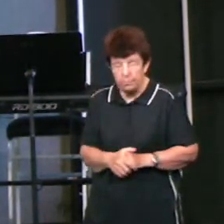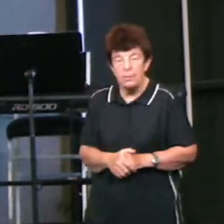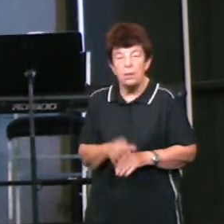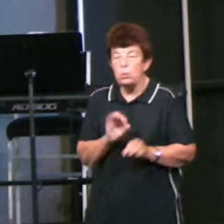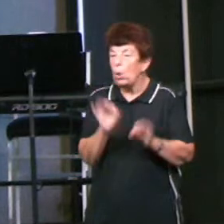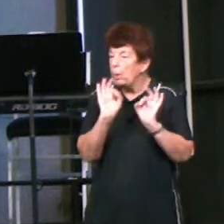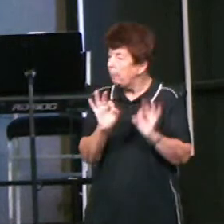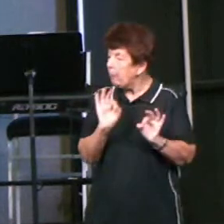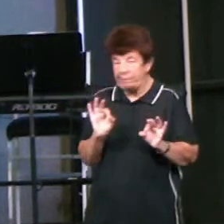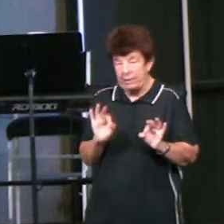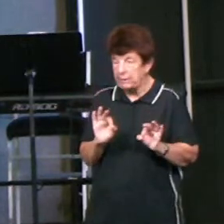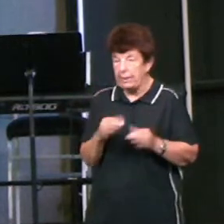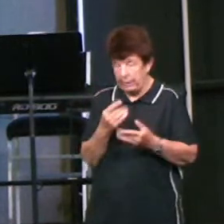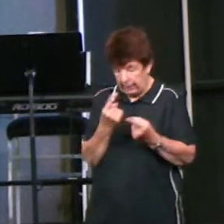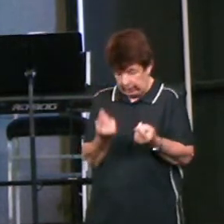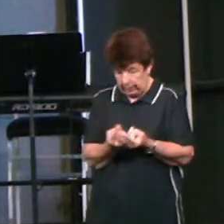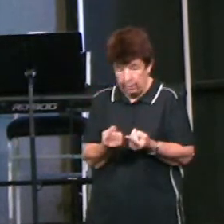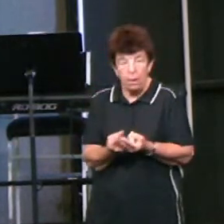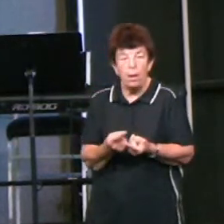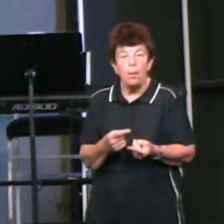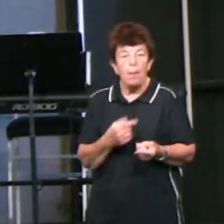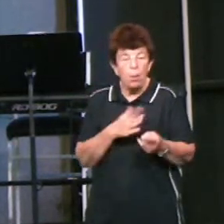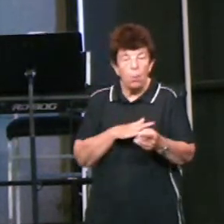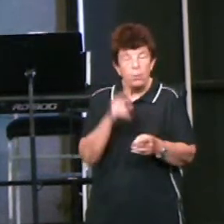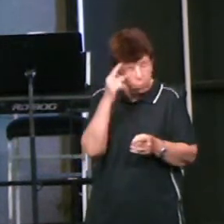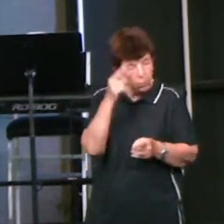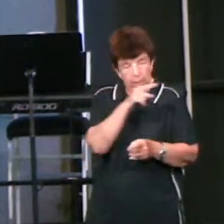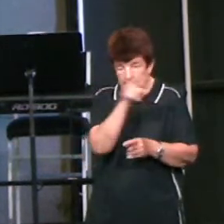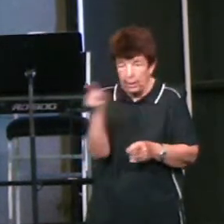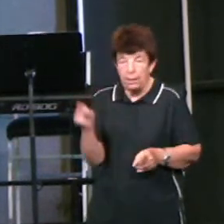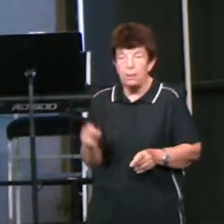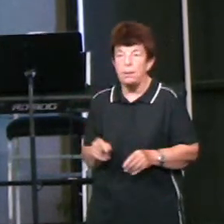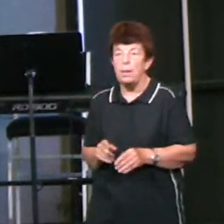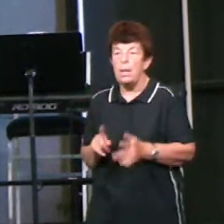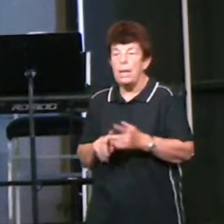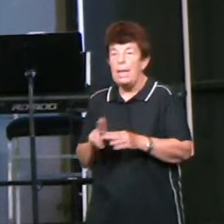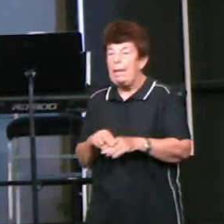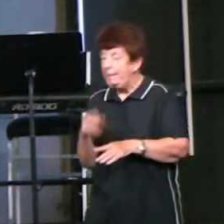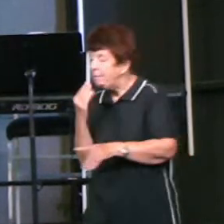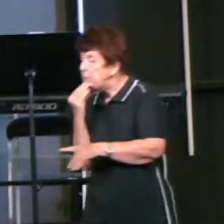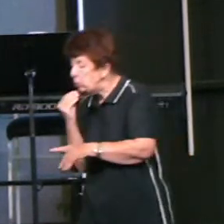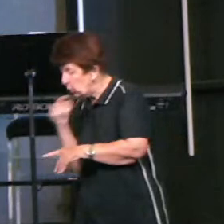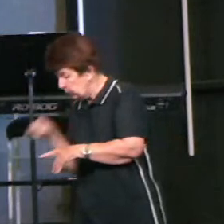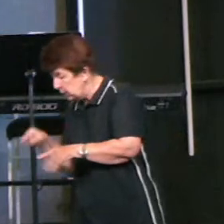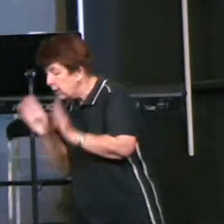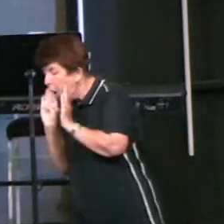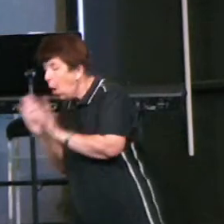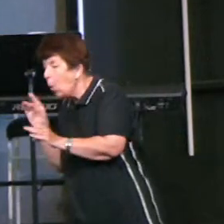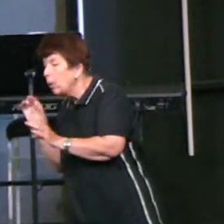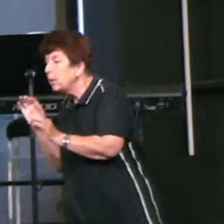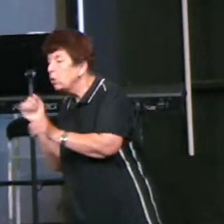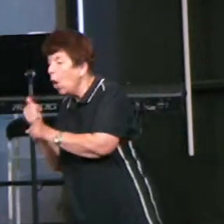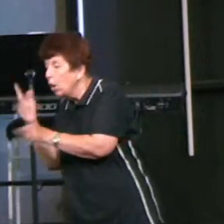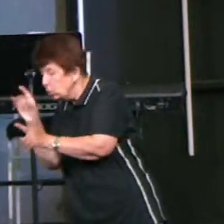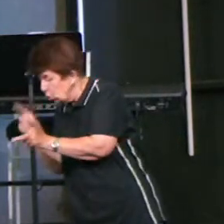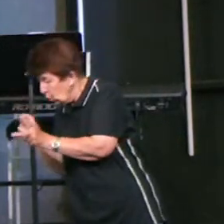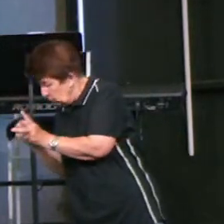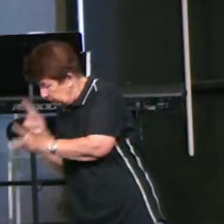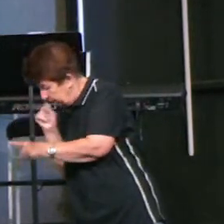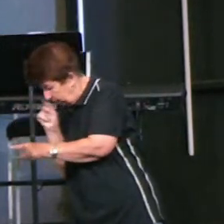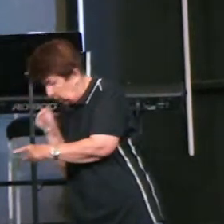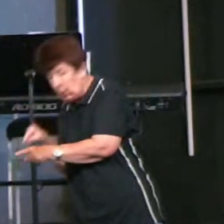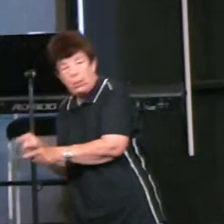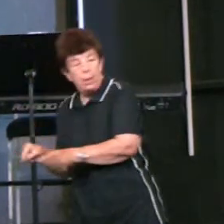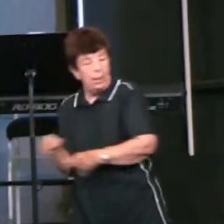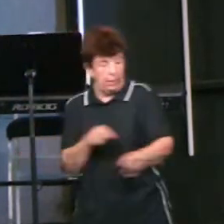not a perfect parallel, but I want you to ponder the parallel that if the Jews were God's holy chosen people, right, and